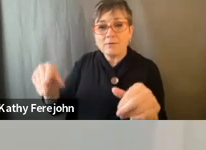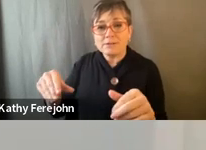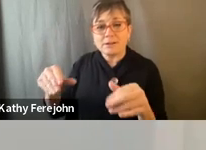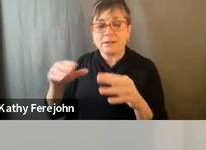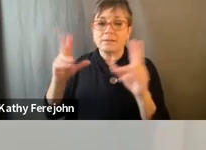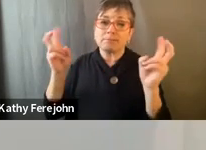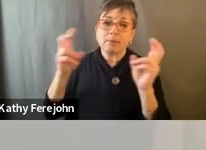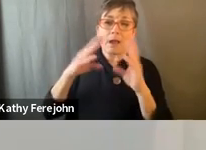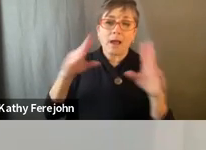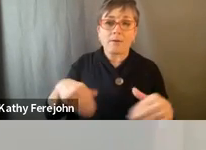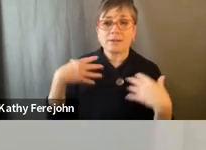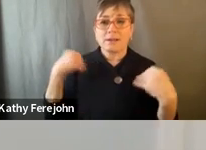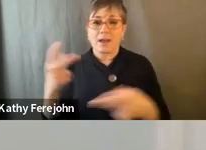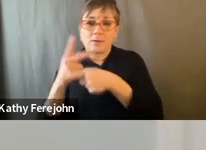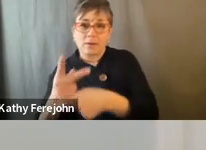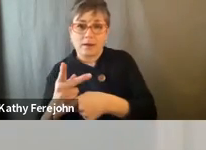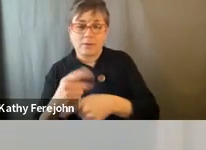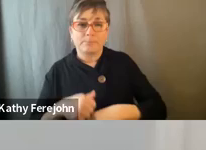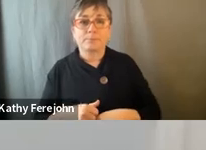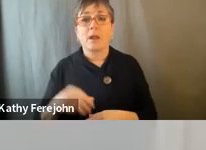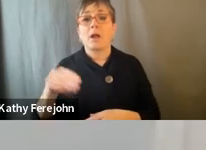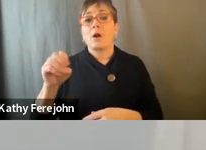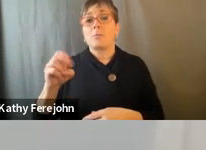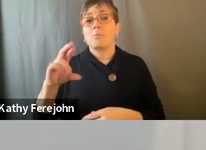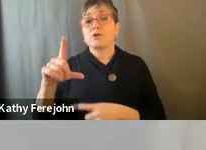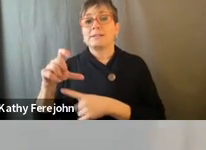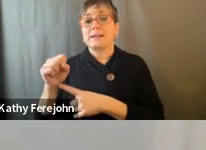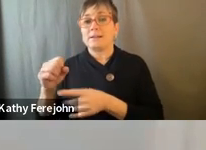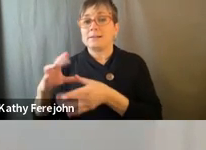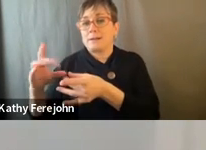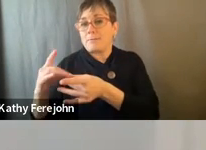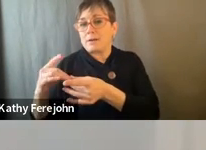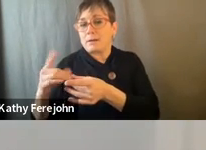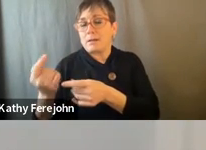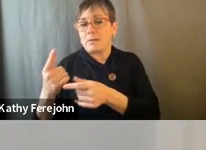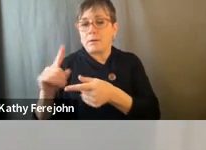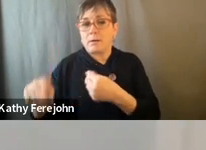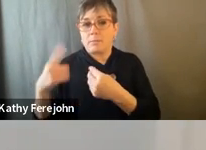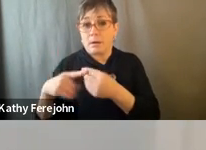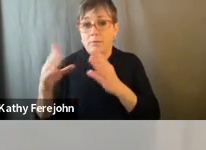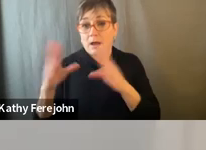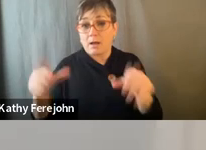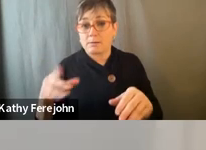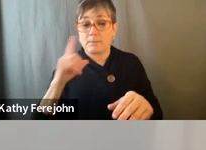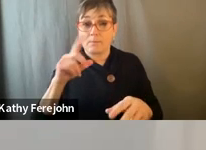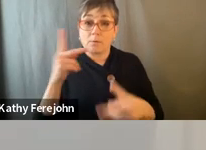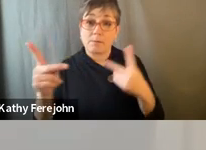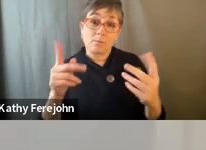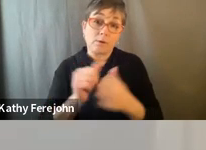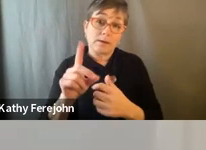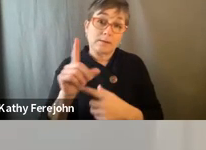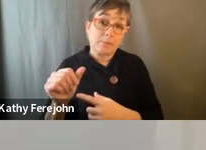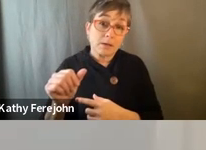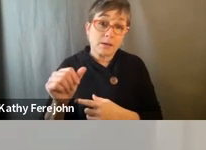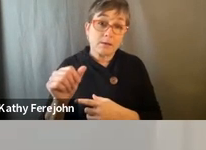in Mercedes' opening remarks, housing for the disabled community,